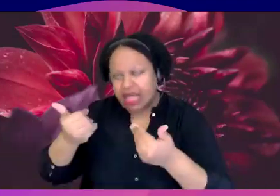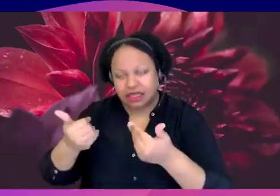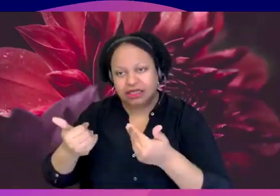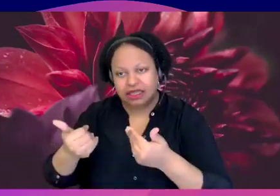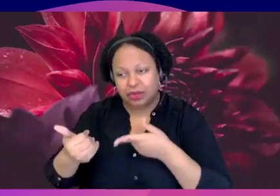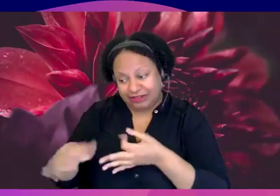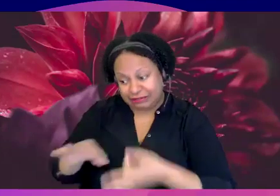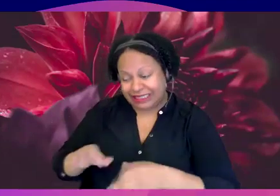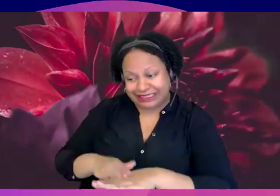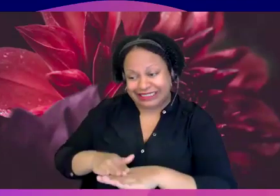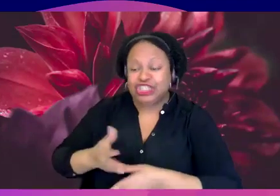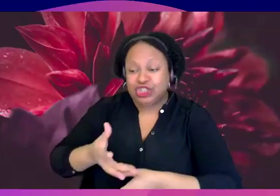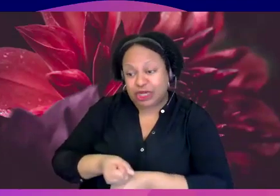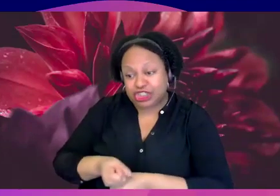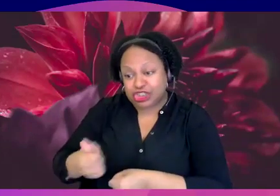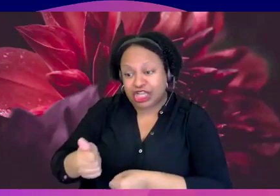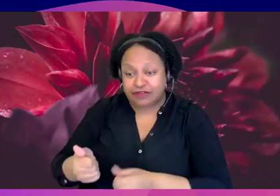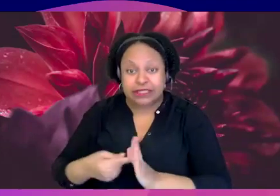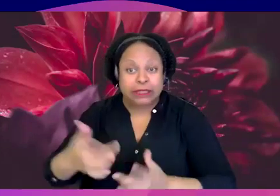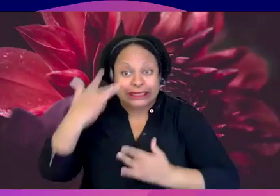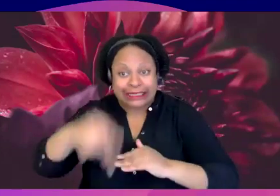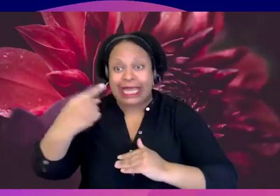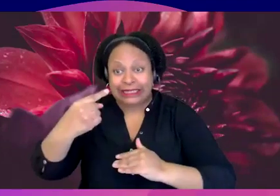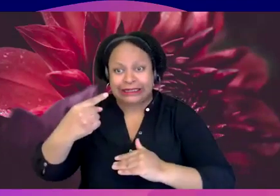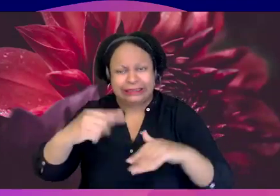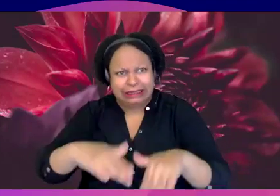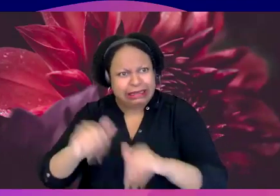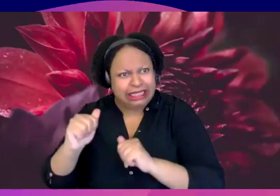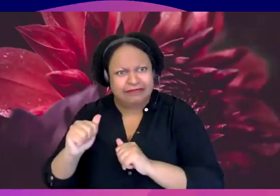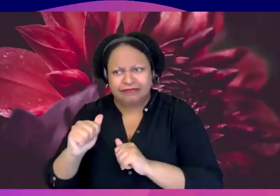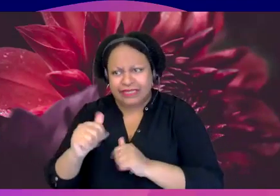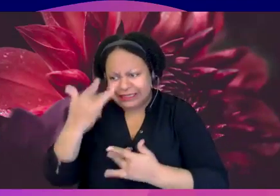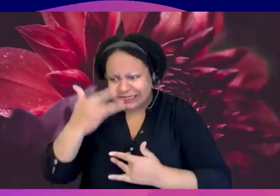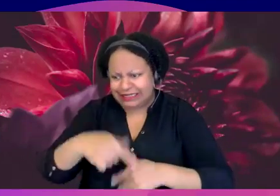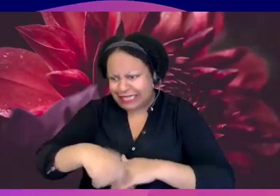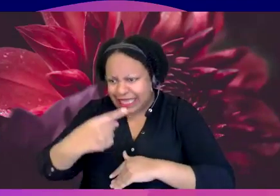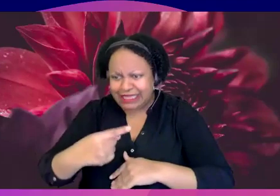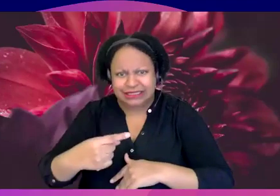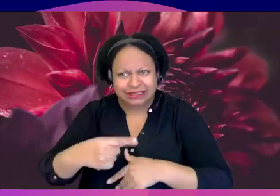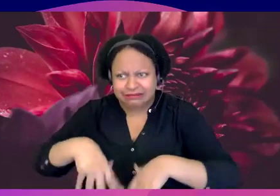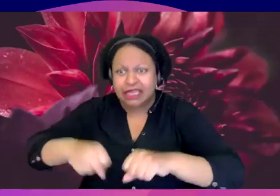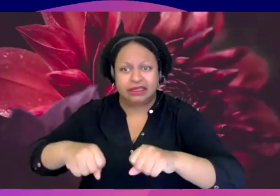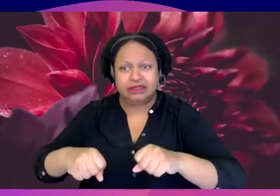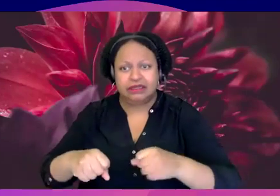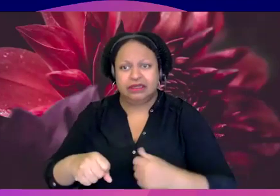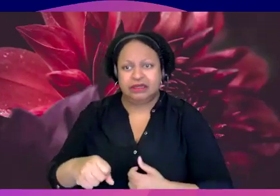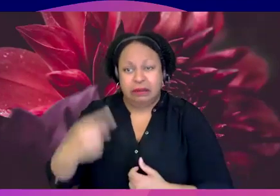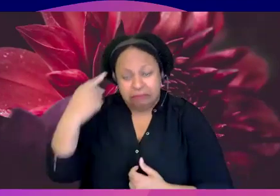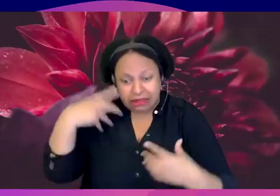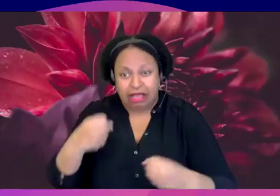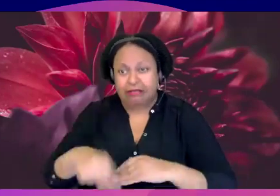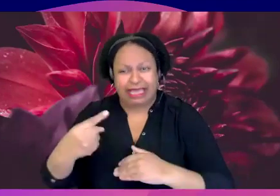is okay to use your sick time as a mental health day, and it's actually expected that if you've had this large week,